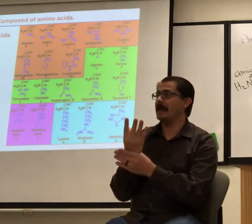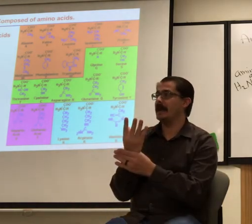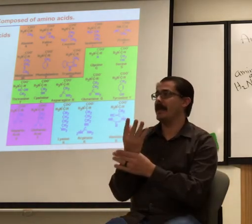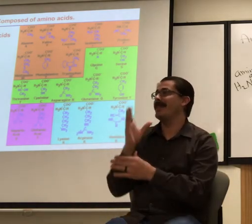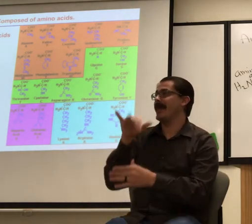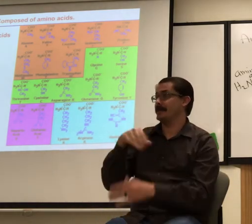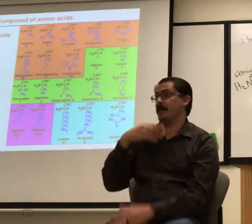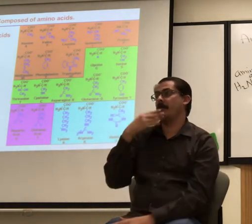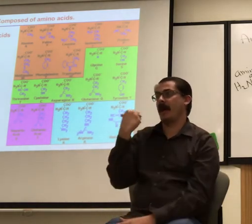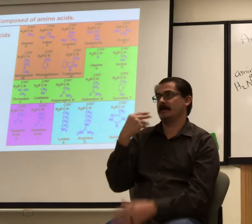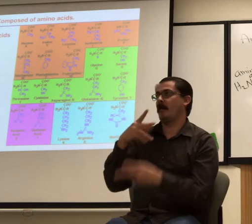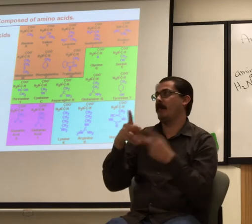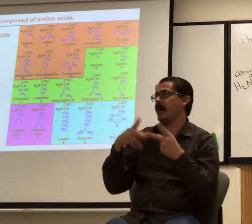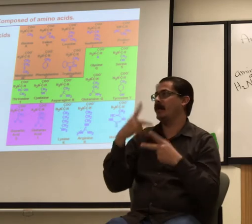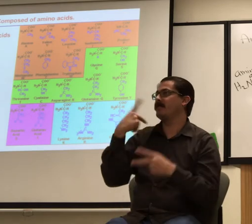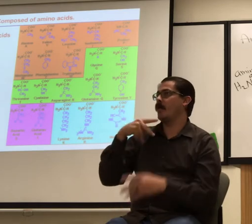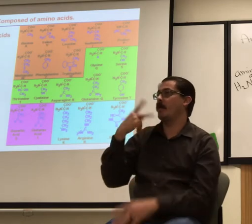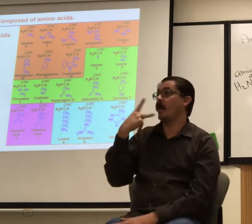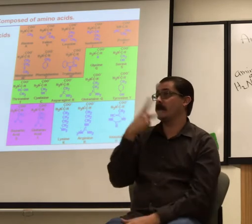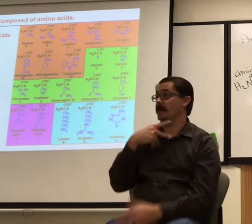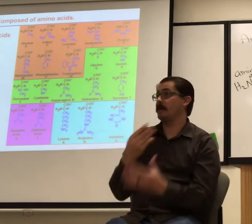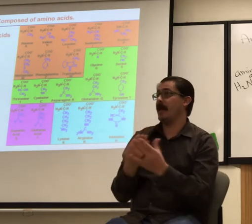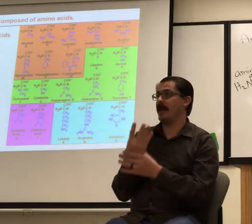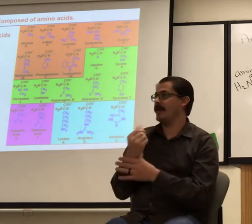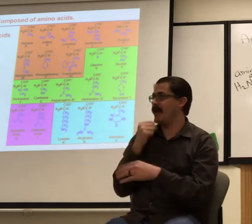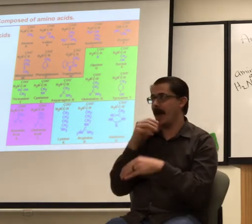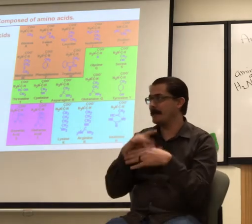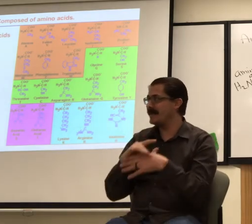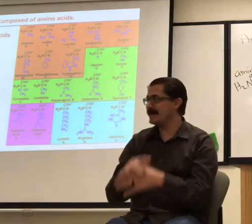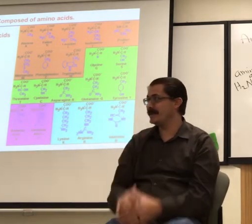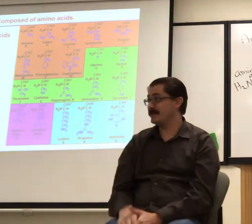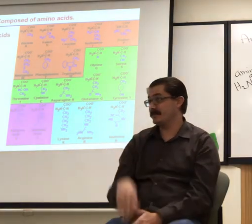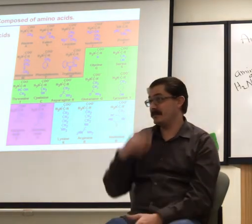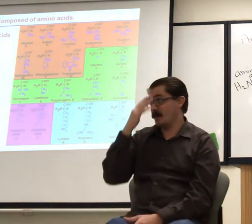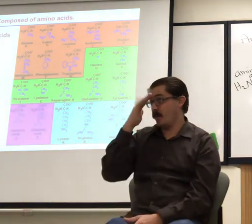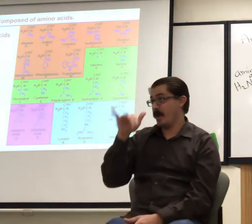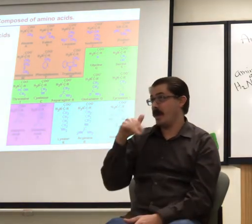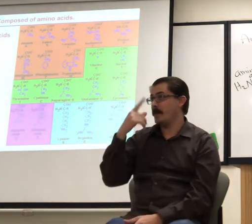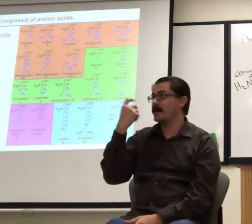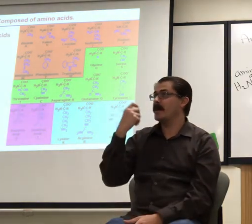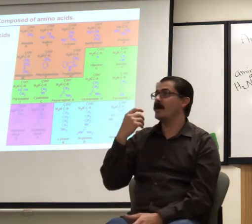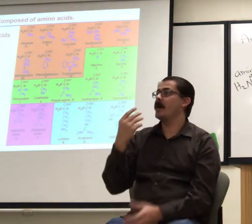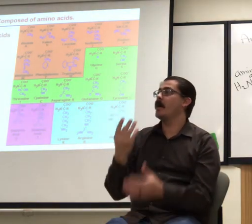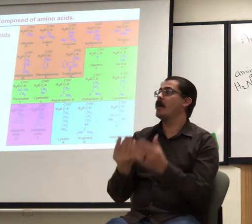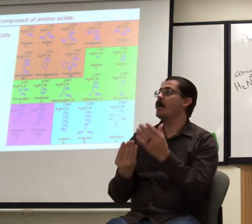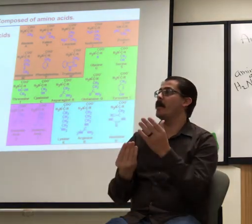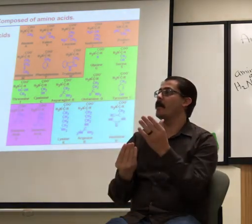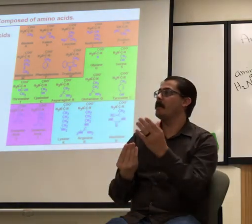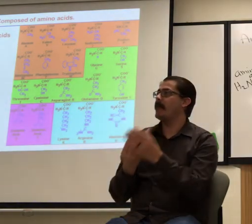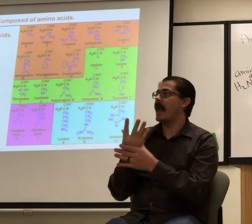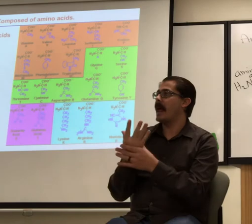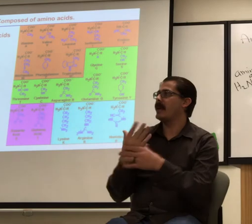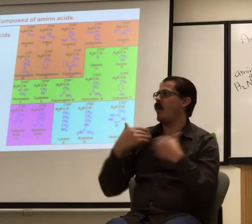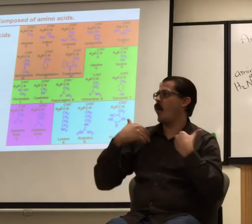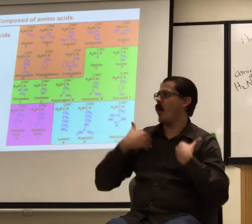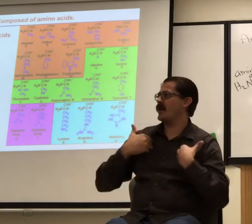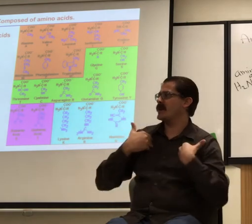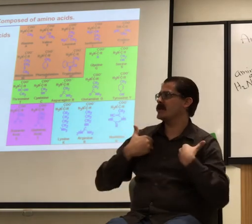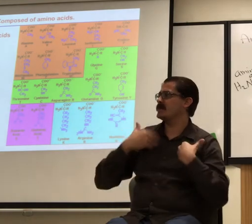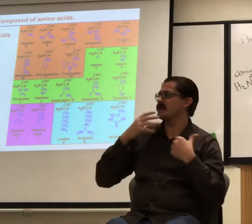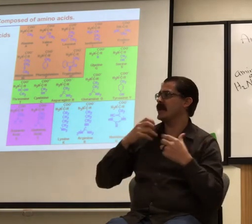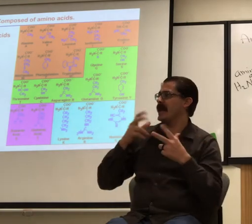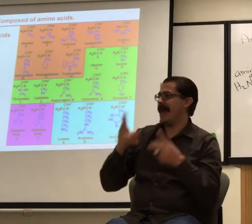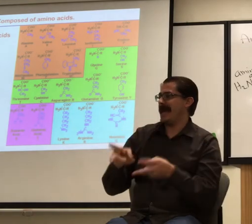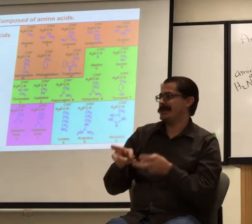best source of protein, not meat, okay? Because plants are the organisms that can